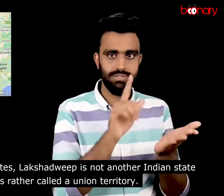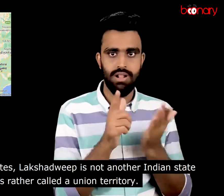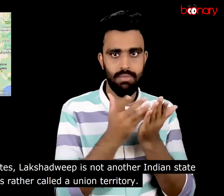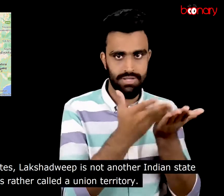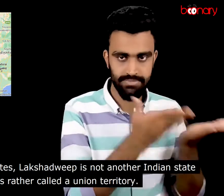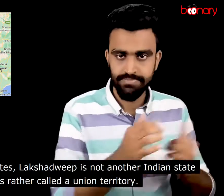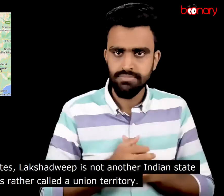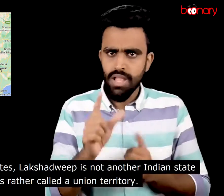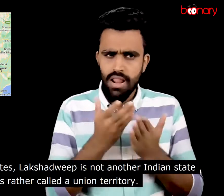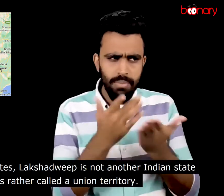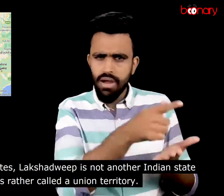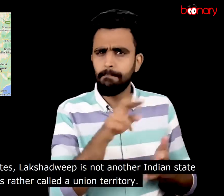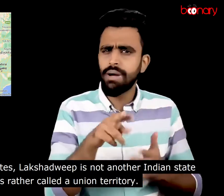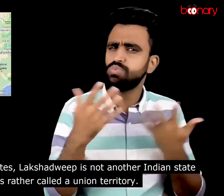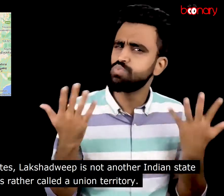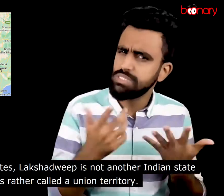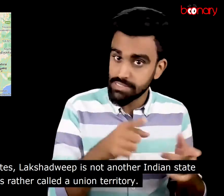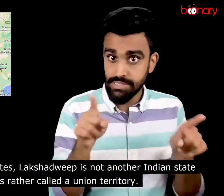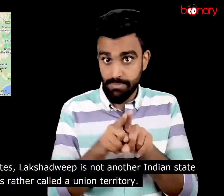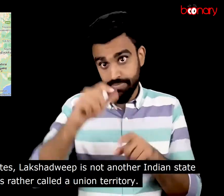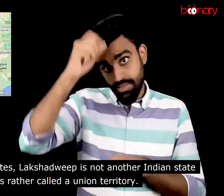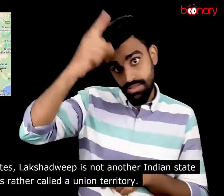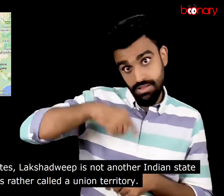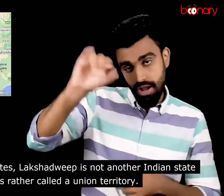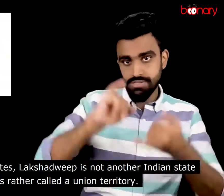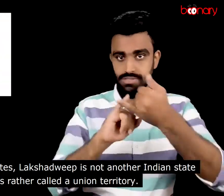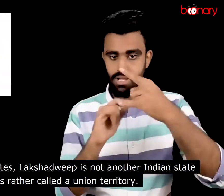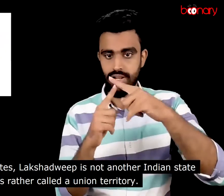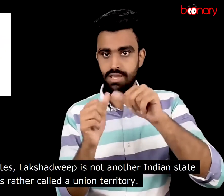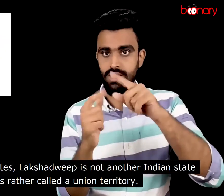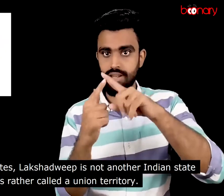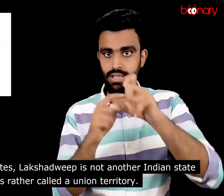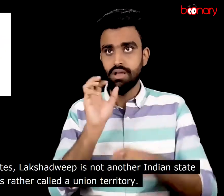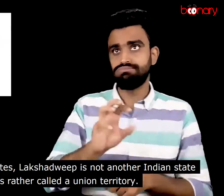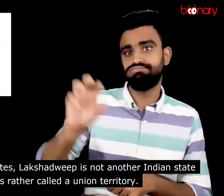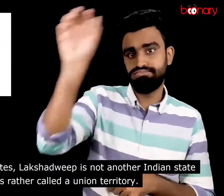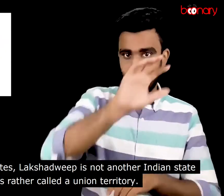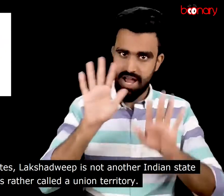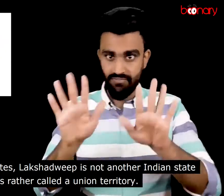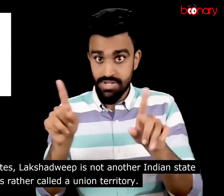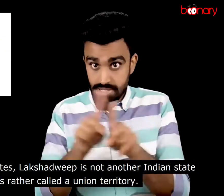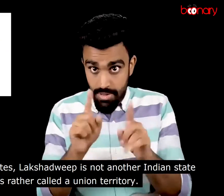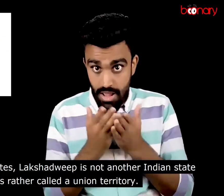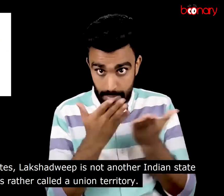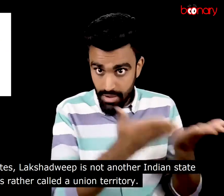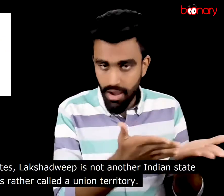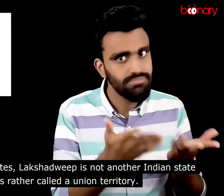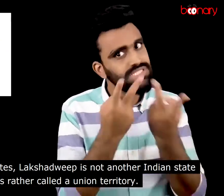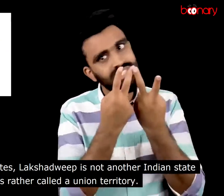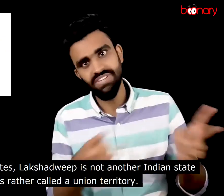Unlike other states, Lakshadeep is not another Indian state but is rather called